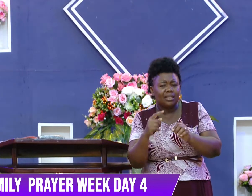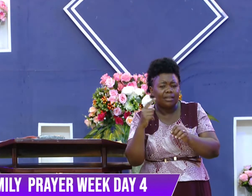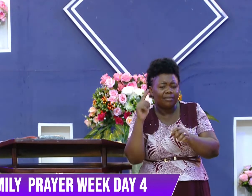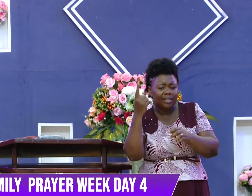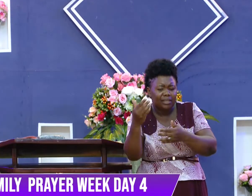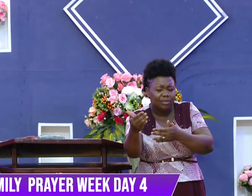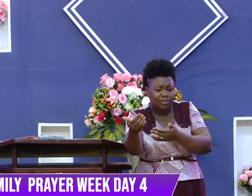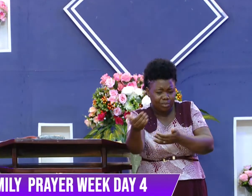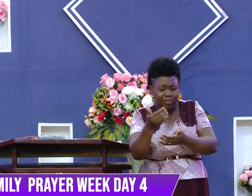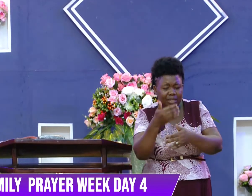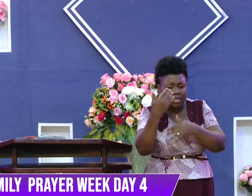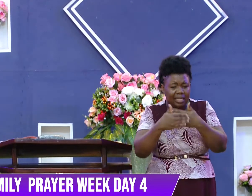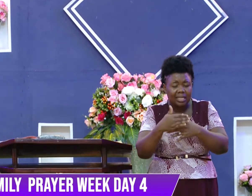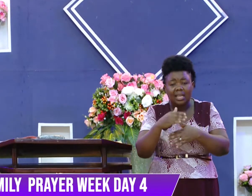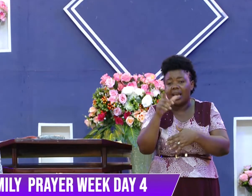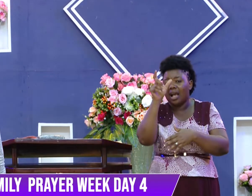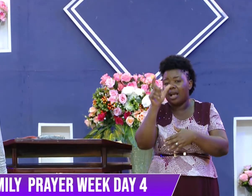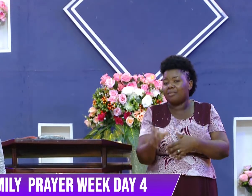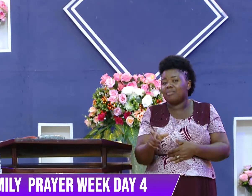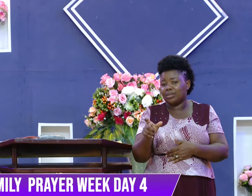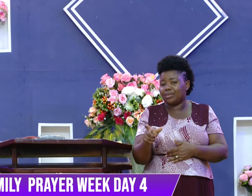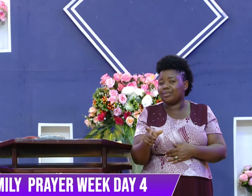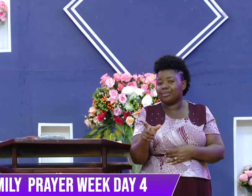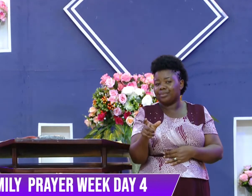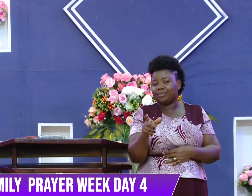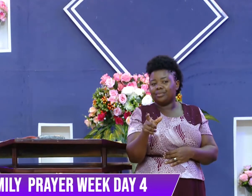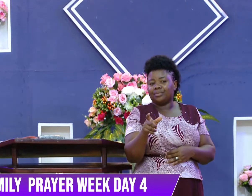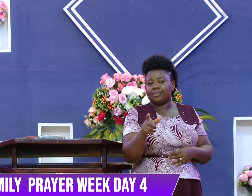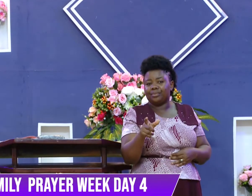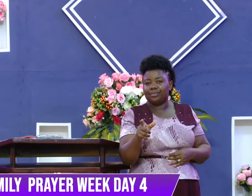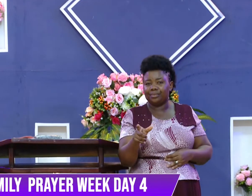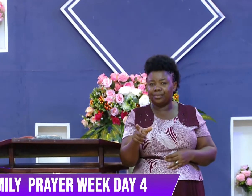Now for you to know where you have to rectify, they first bring someone, you be closer to